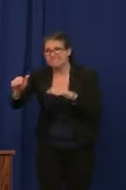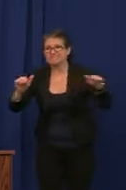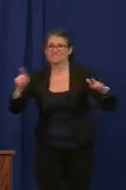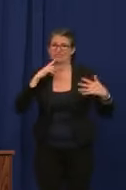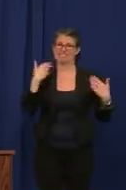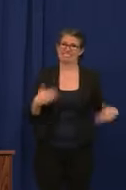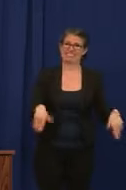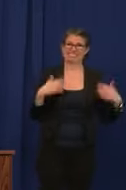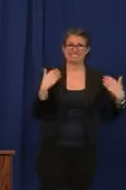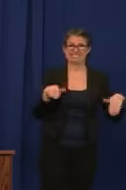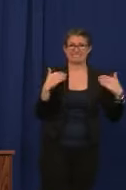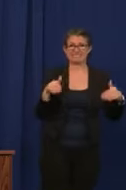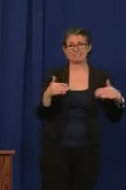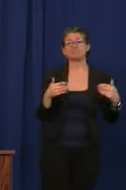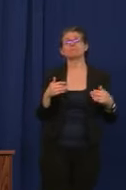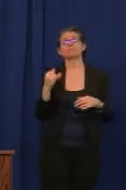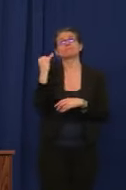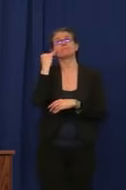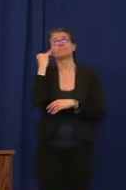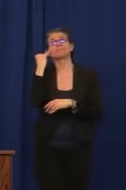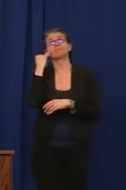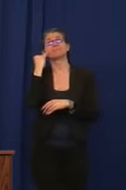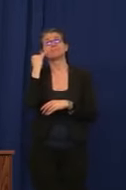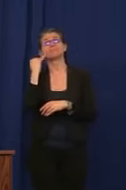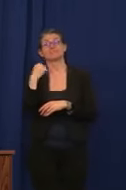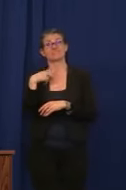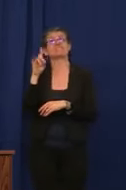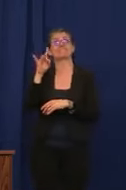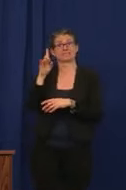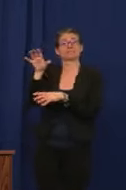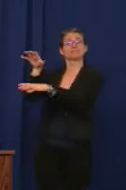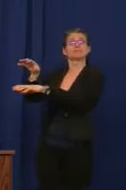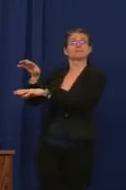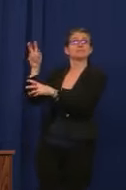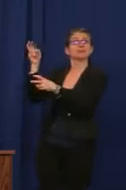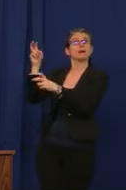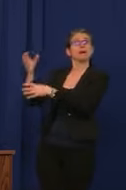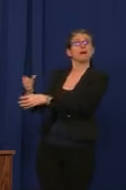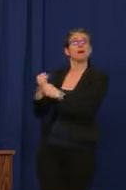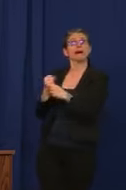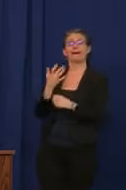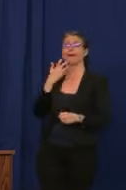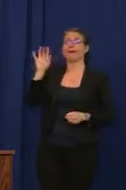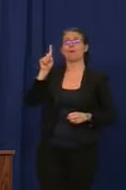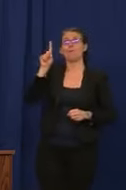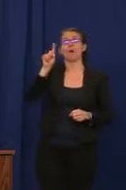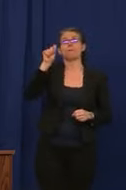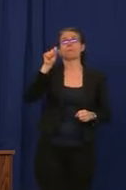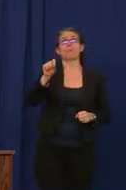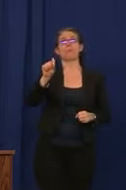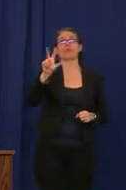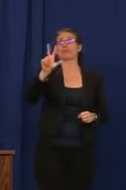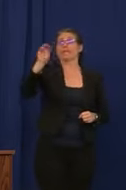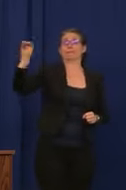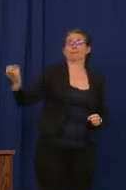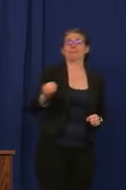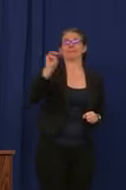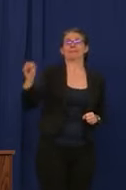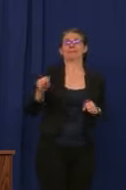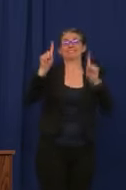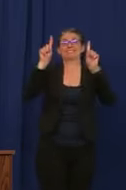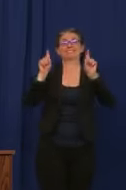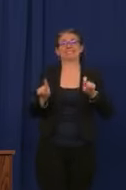how long is a negative test good for? You might be negative today and positive next week. So the